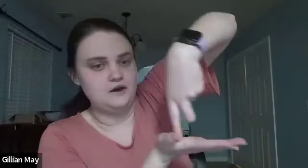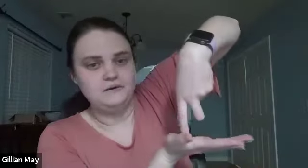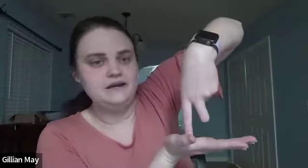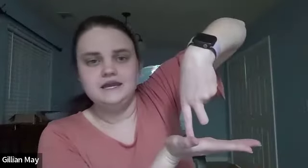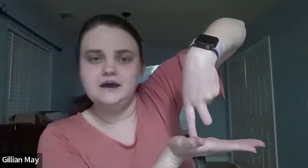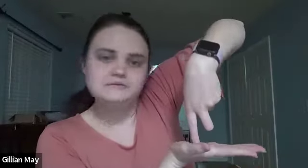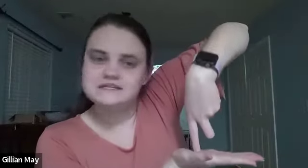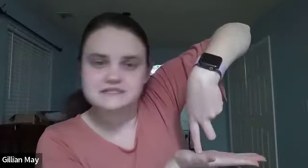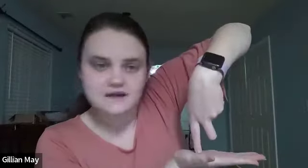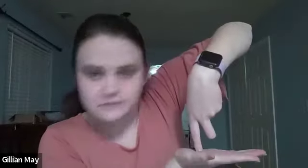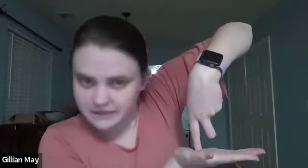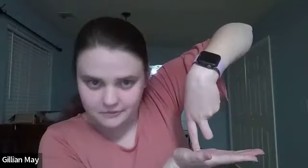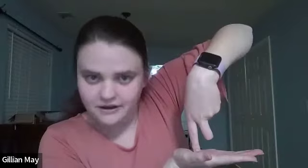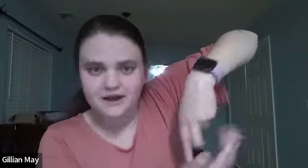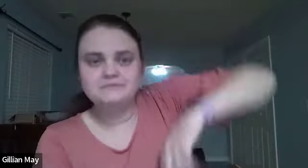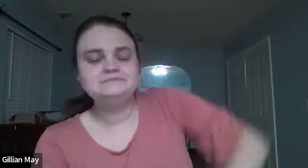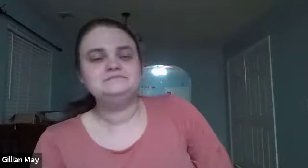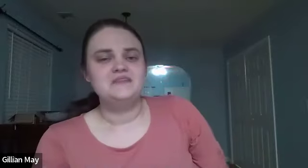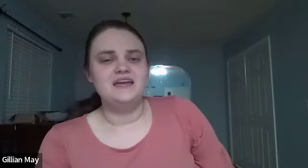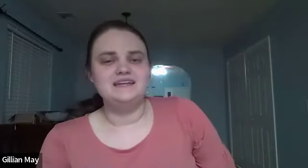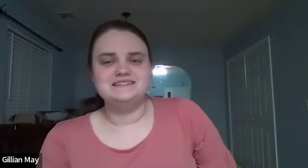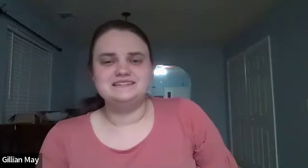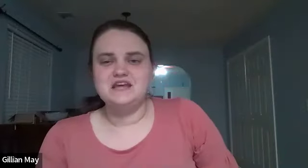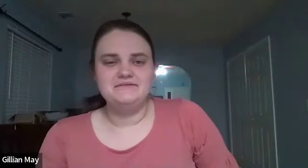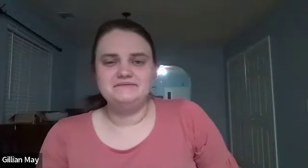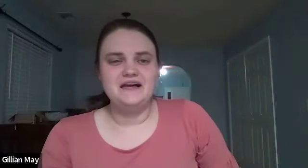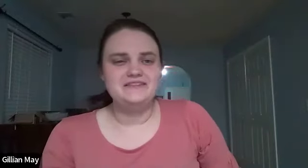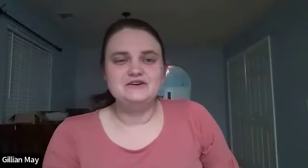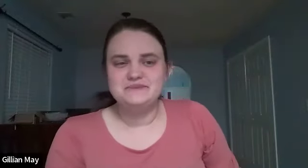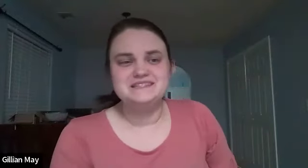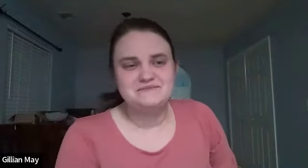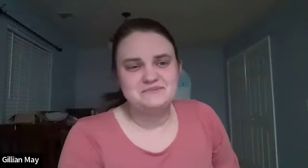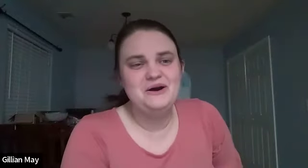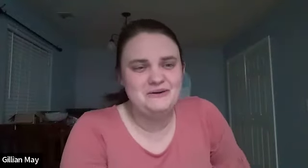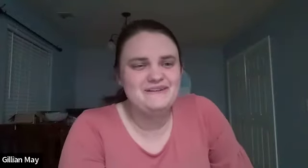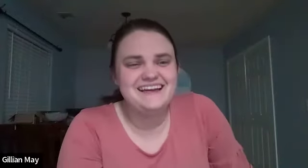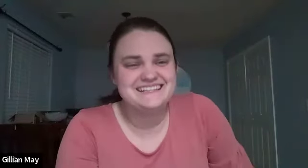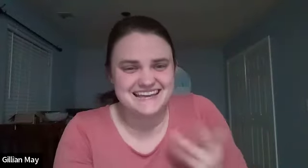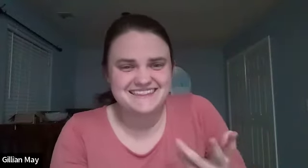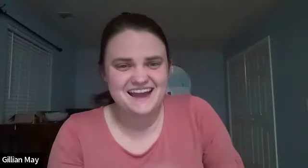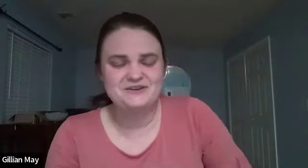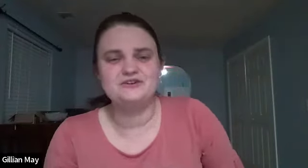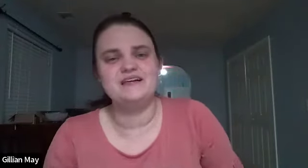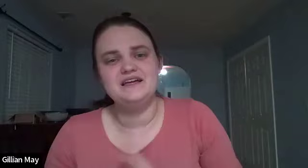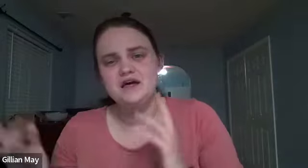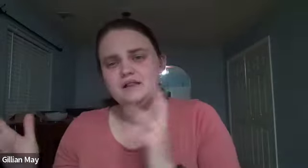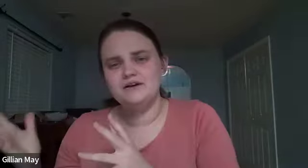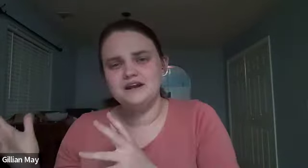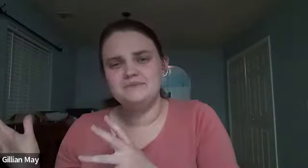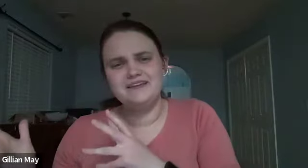flamingo. No, this is not flamingo. I'm like, there have been some people who will like say that, or they'll like look it up, and like